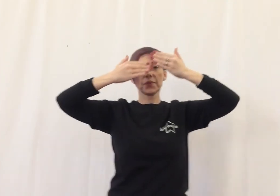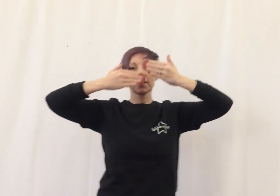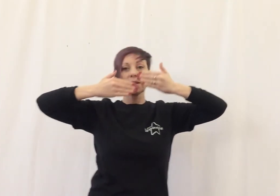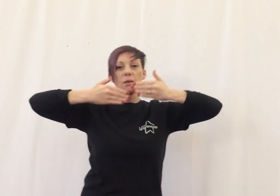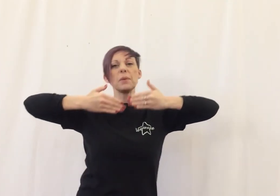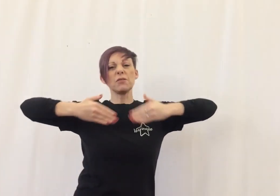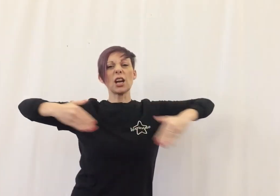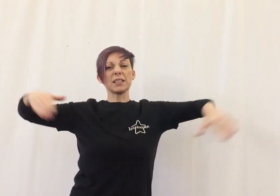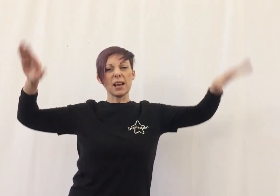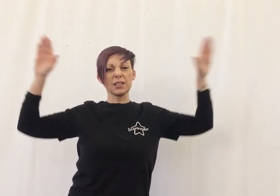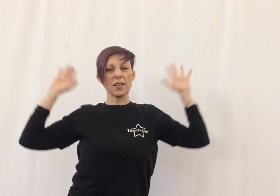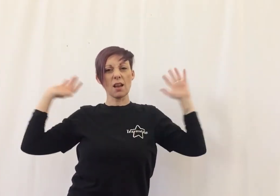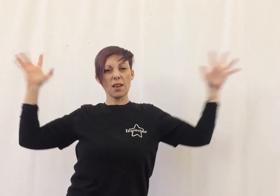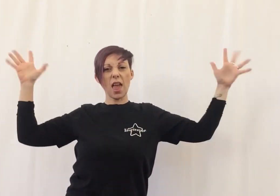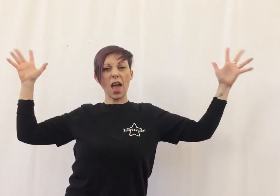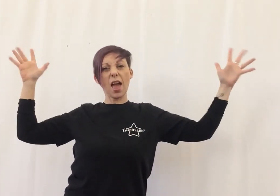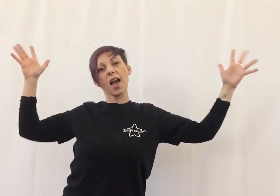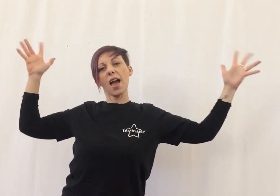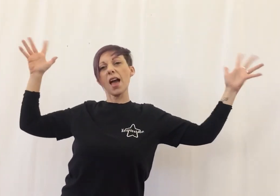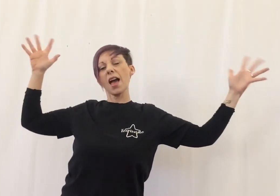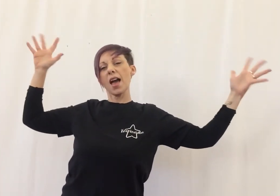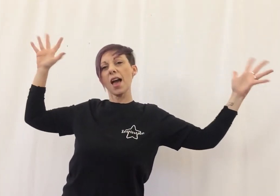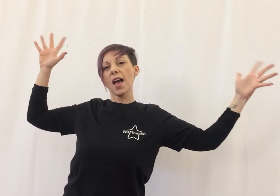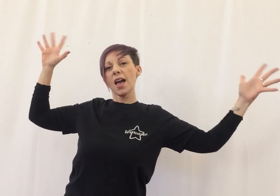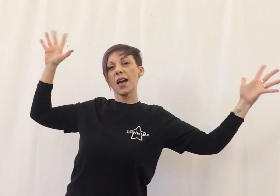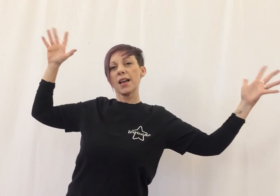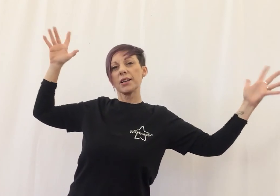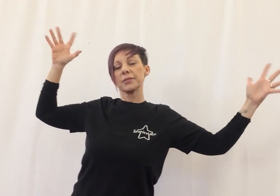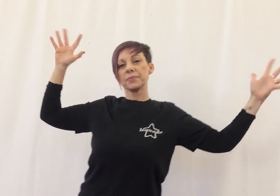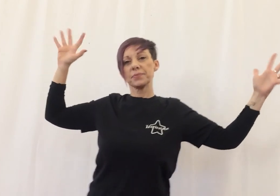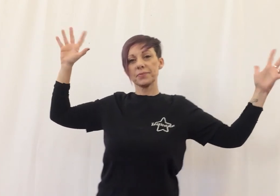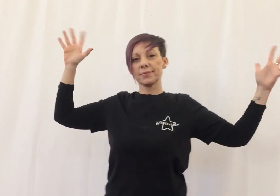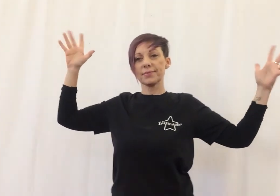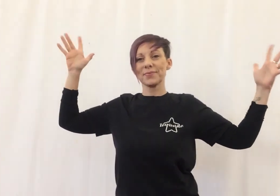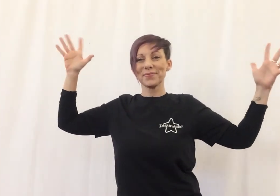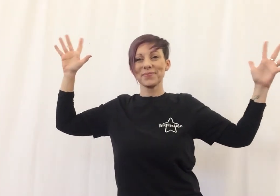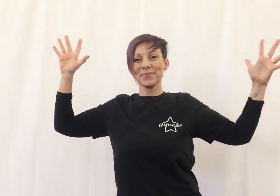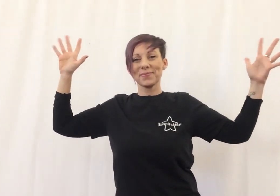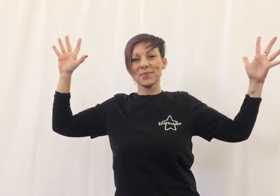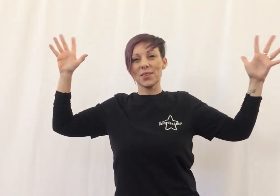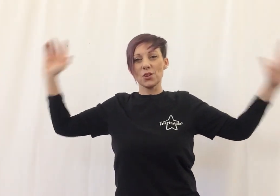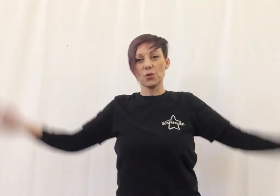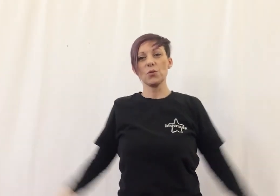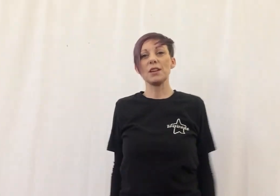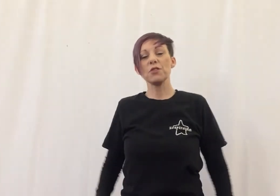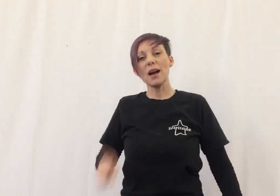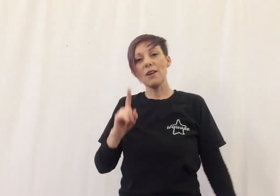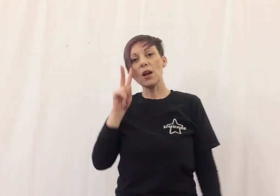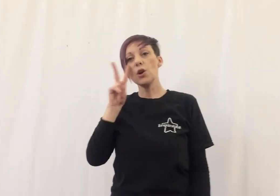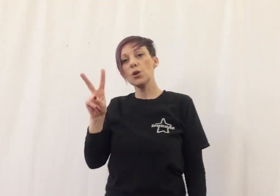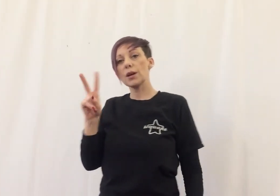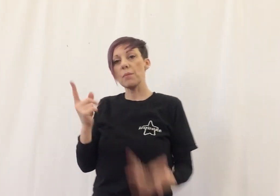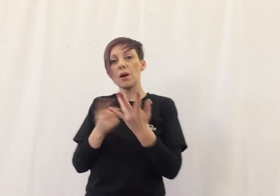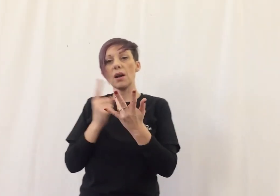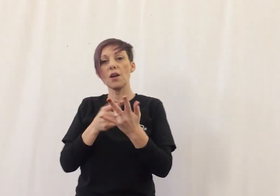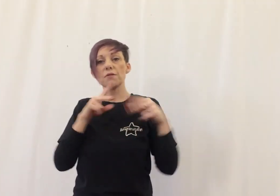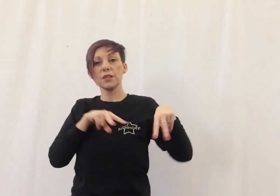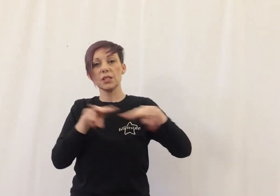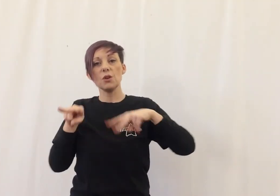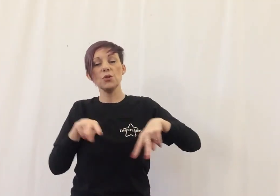Bit of jazz happening. cool. And if you have a look at my other video, you can